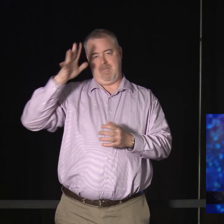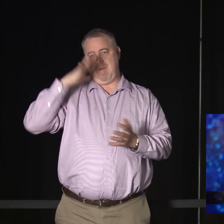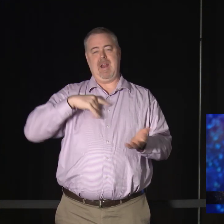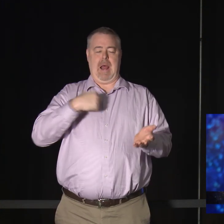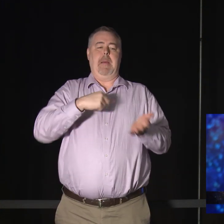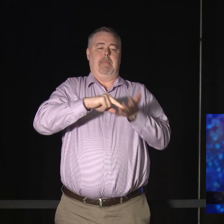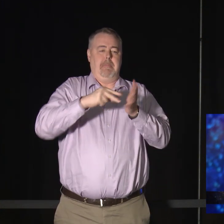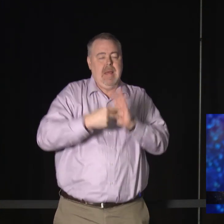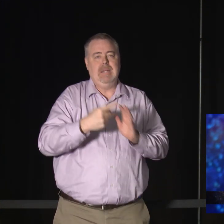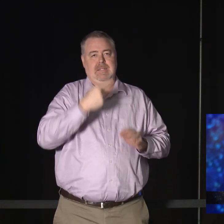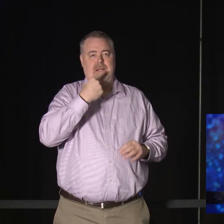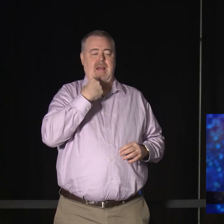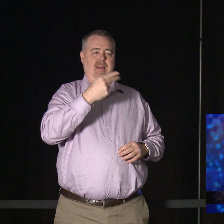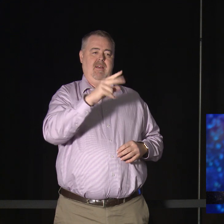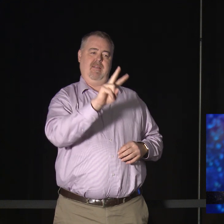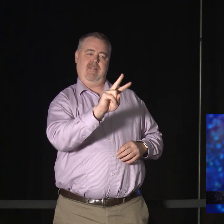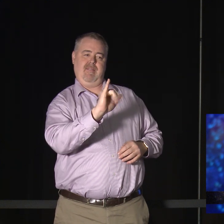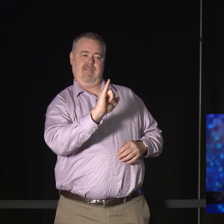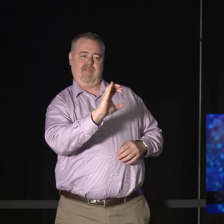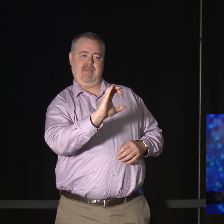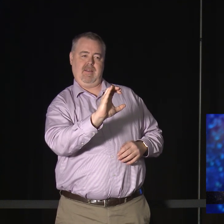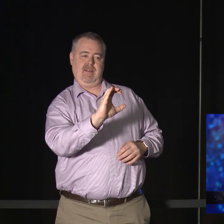Viktor Frankl.